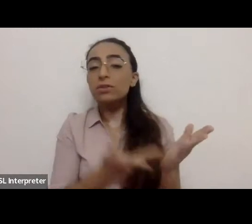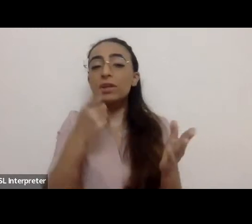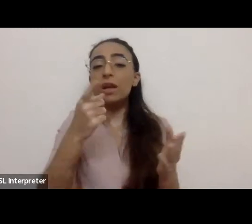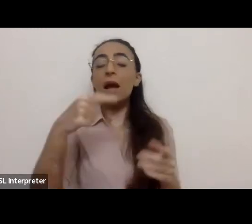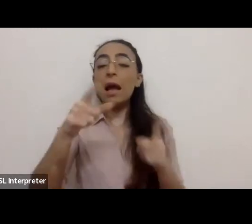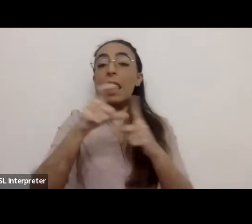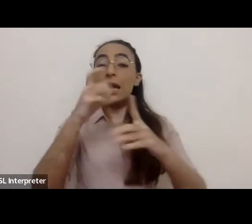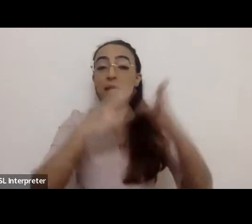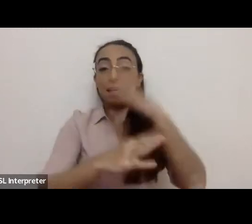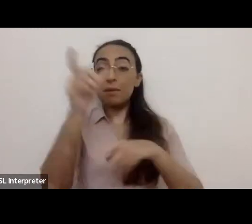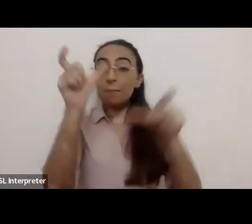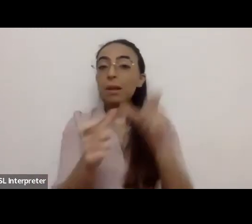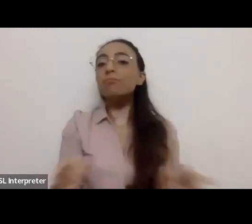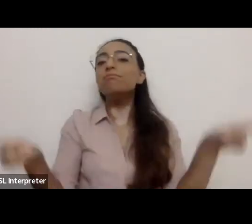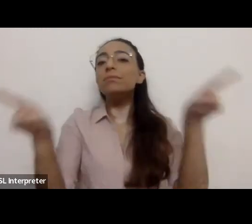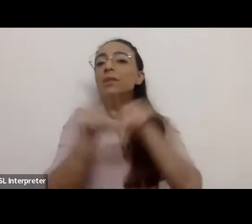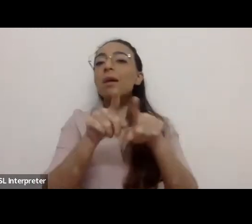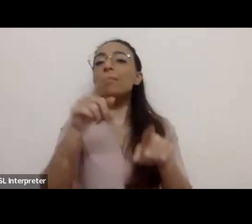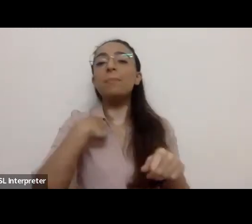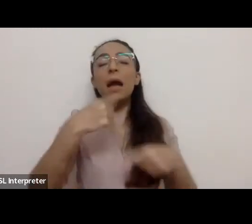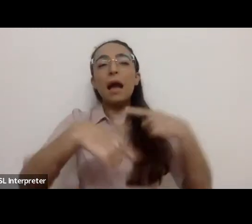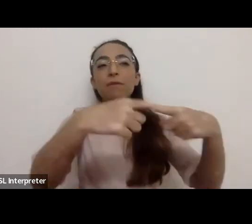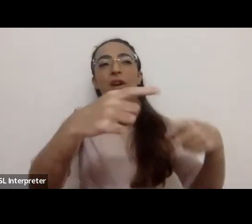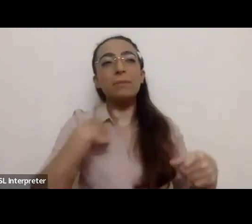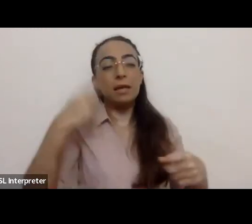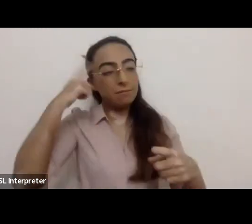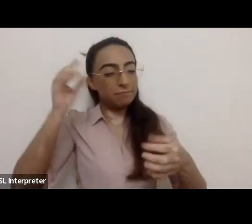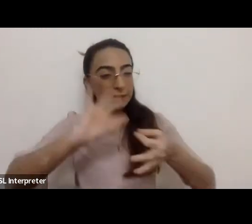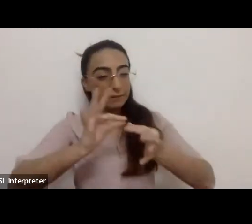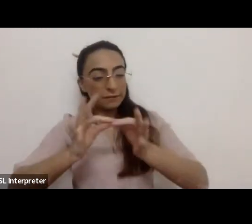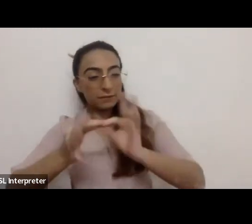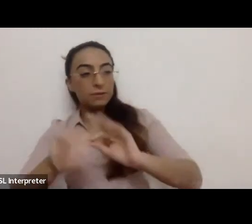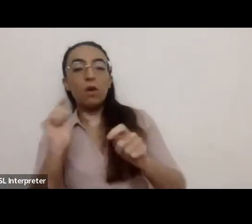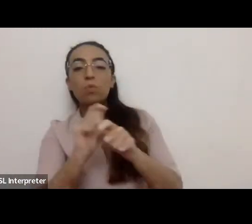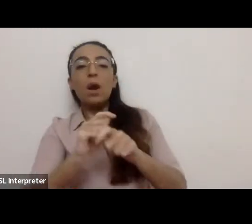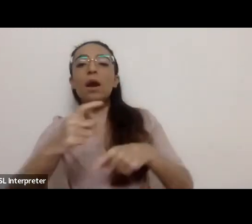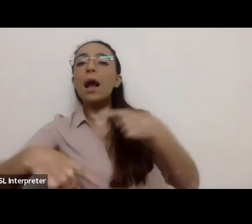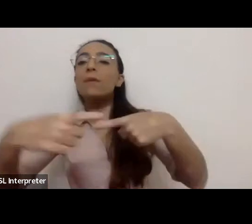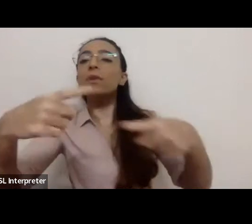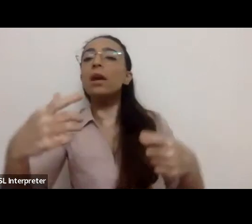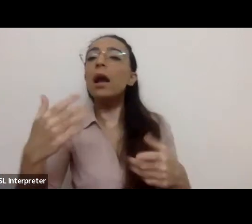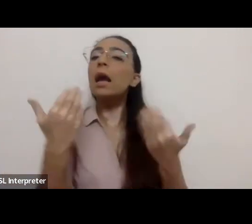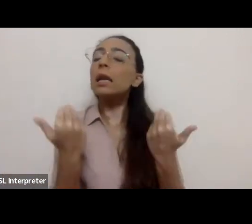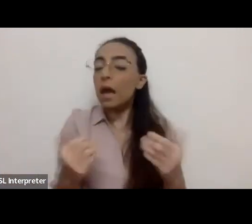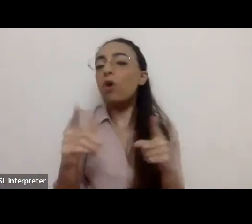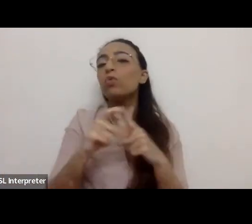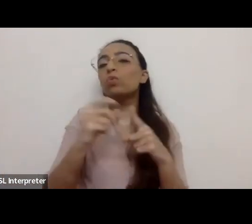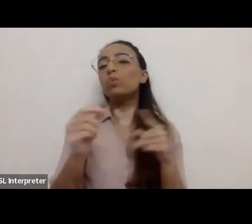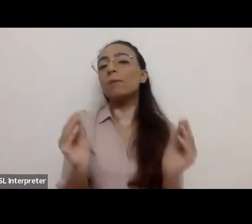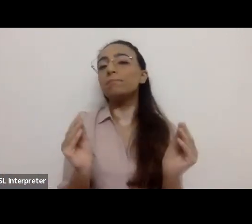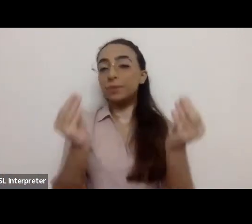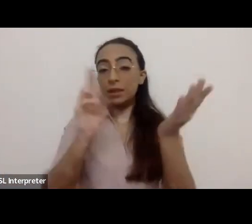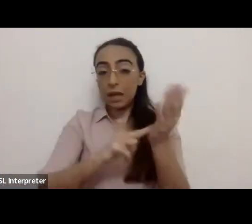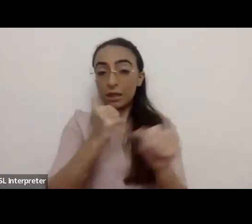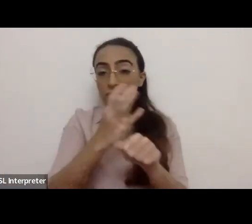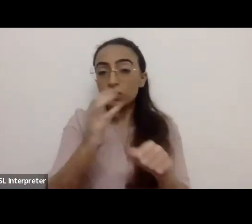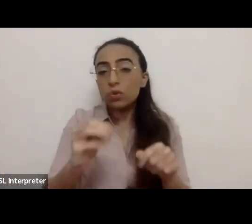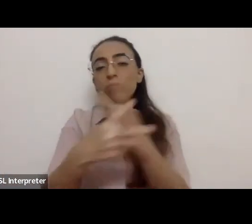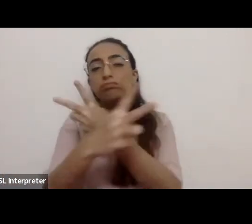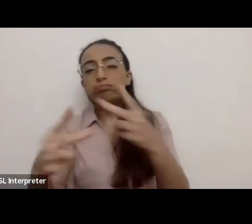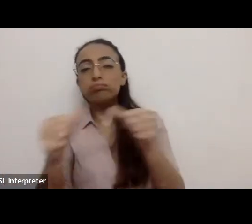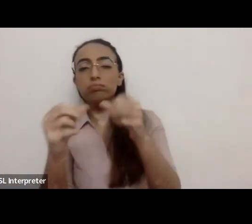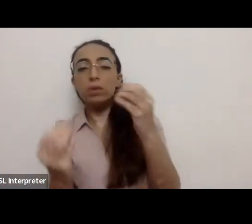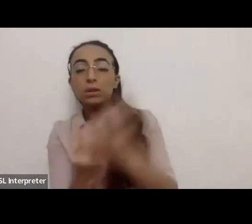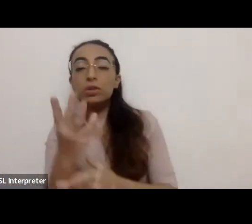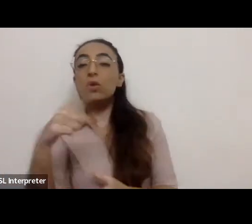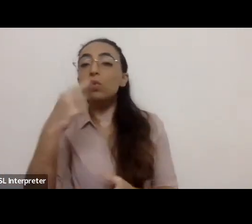similar adjustments in their everyday work life, and this is something which is very doable. And many of organizations who are recognized